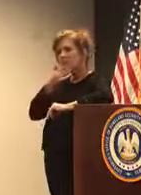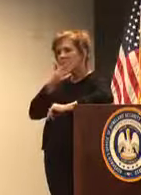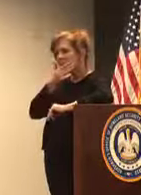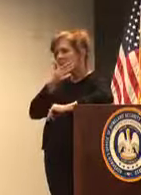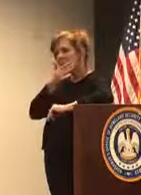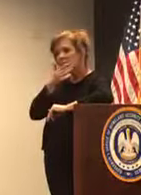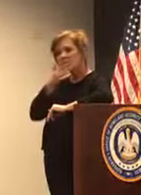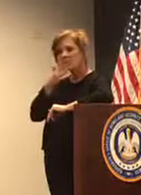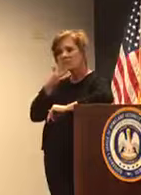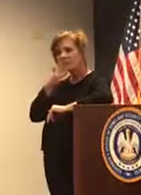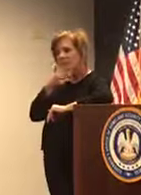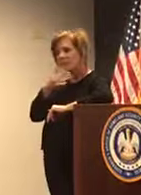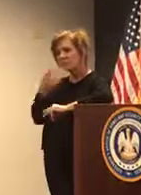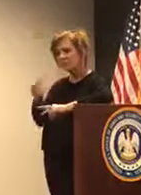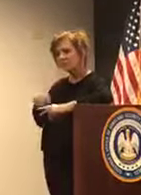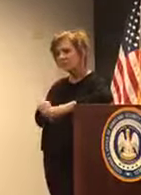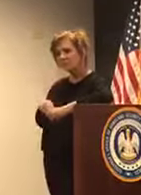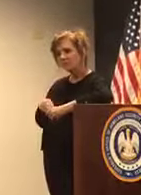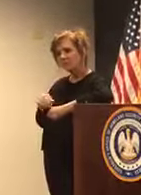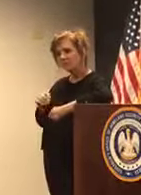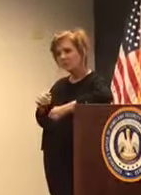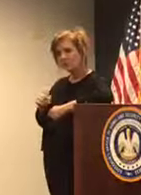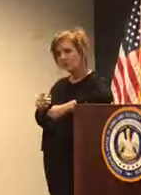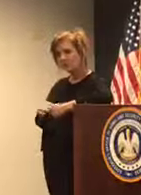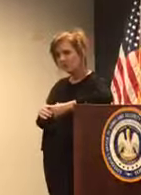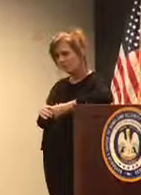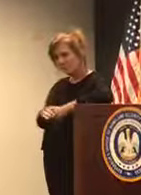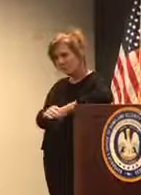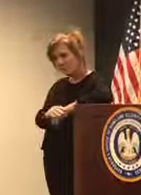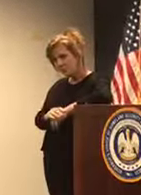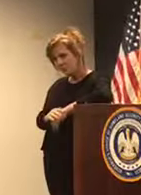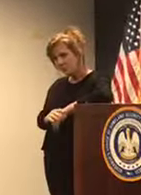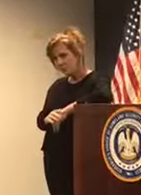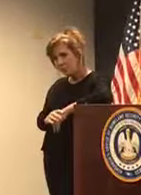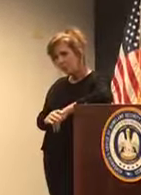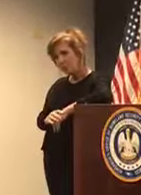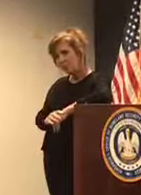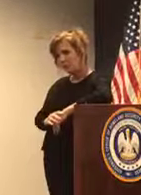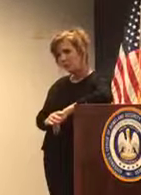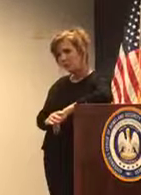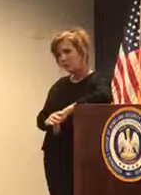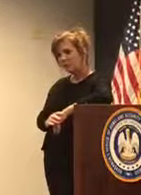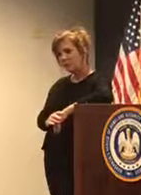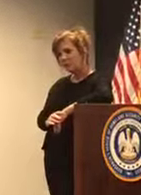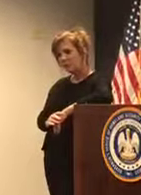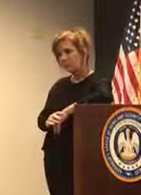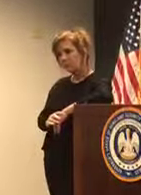Is it housed in a certain place? Yeah, it's at the Dean Lee Research. Remember Dean Lee? Yeah,